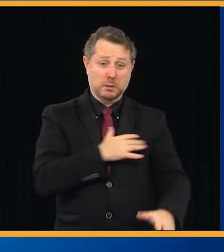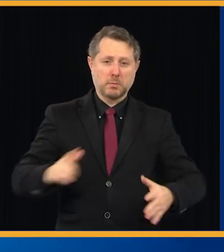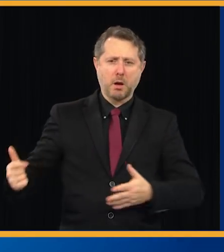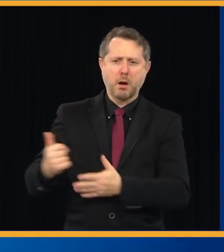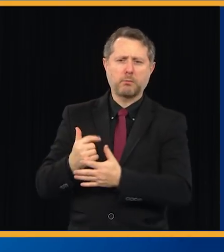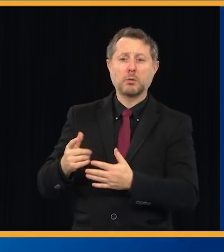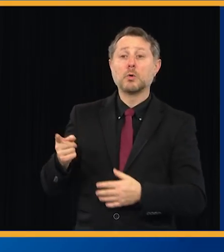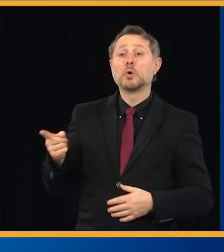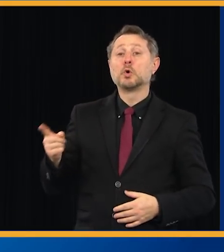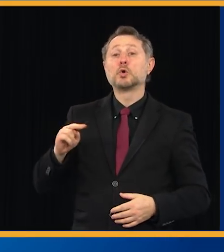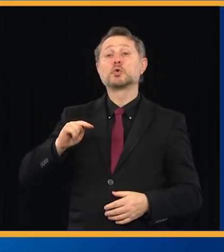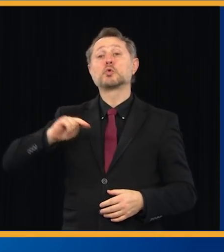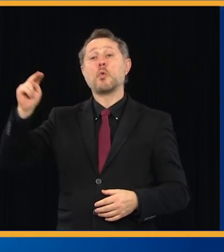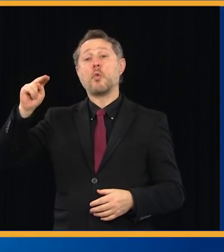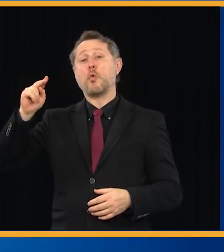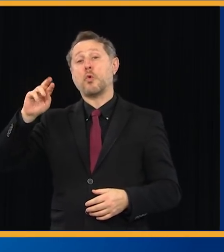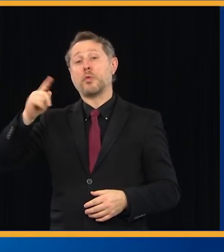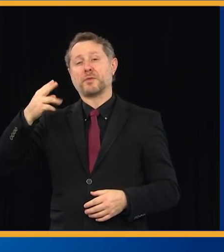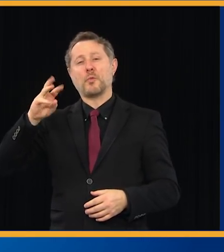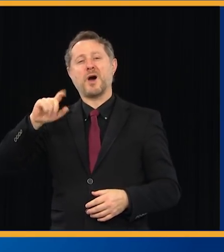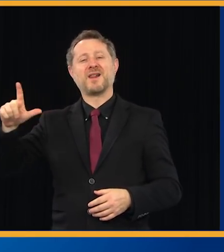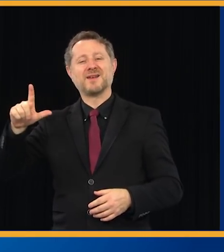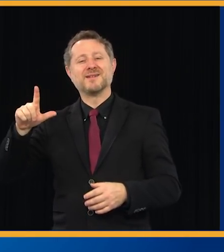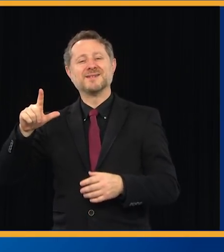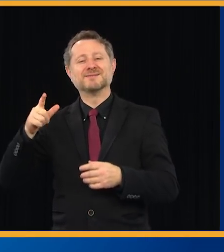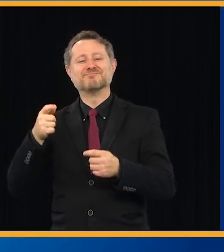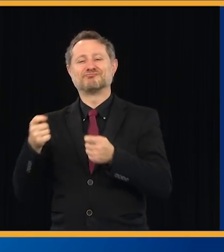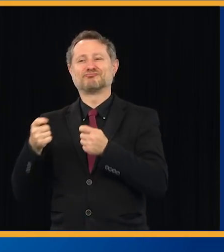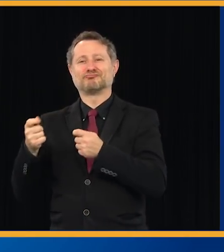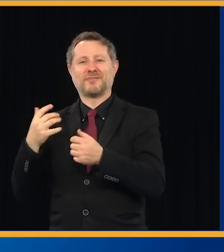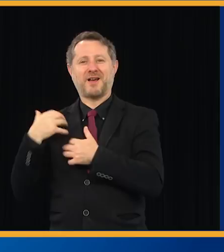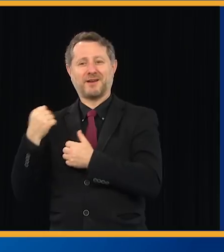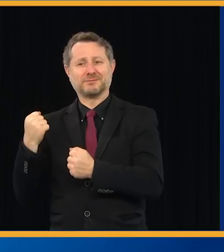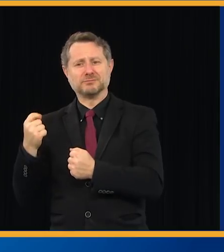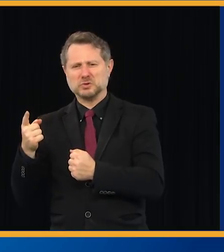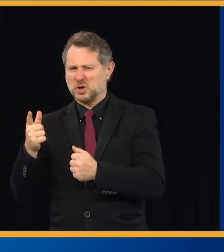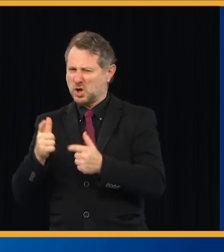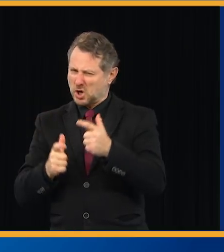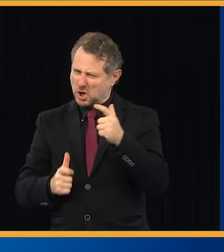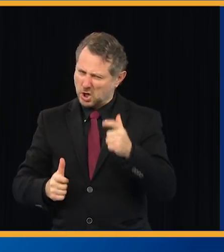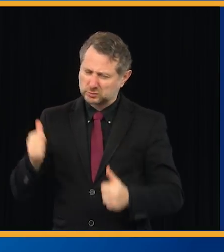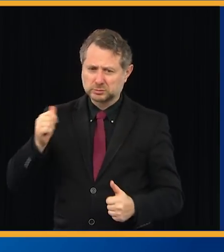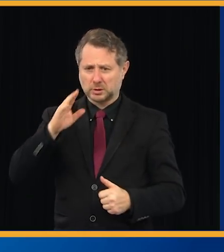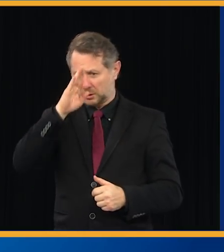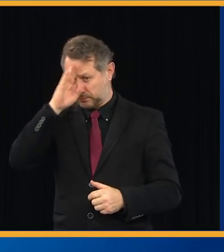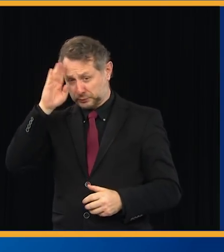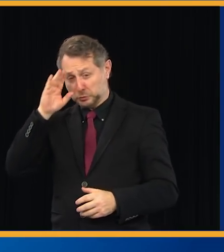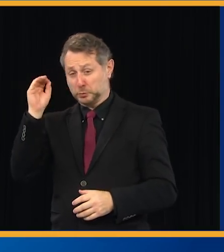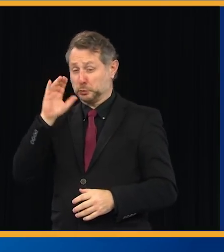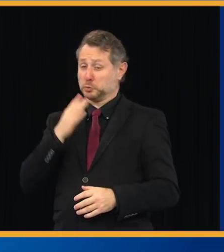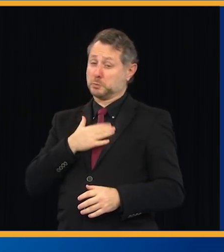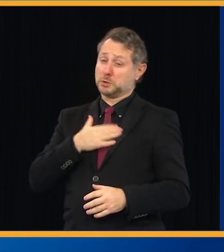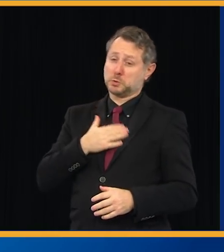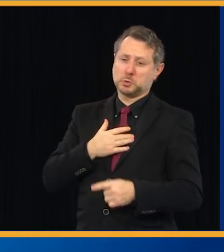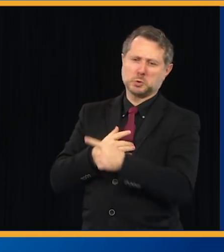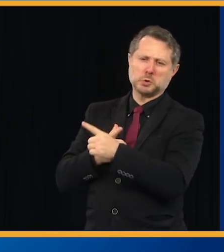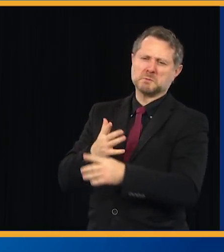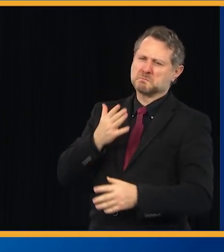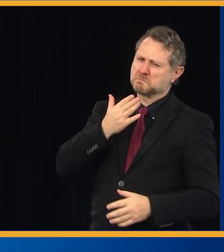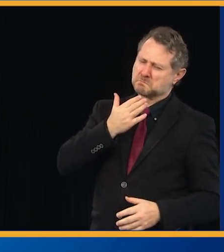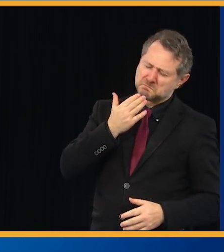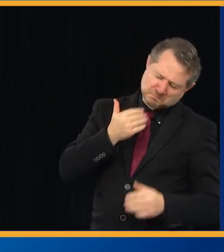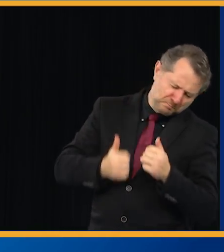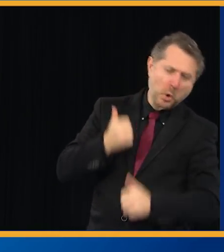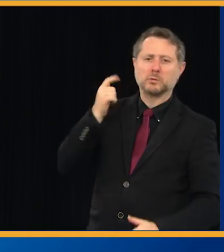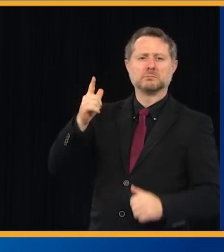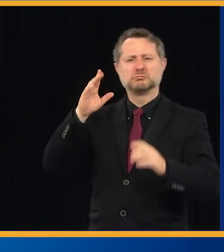leader. It's the largest and, in my opinion, the most innovative. But now how do we take that and institutionalize it so we don't have to go through